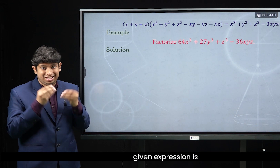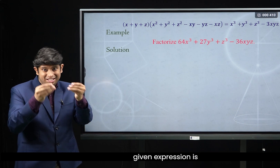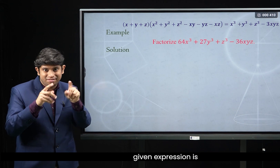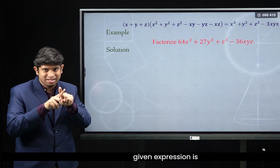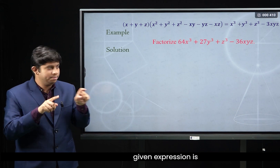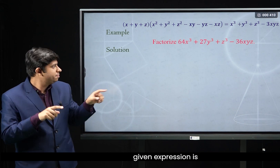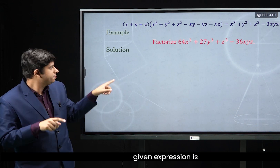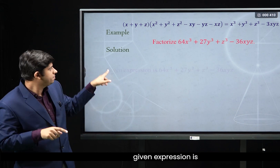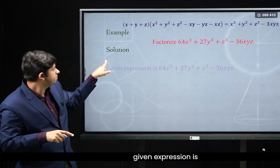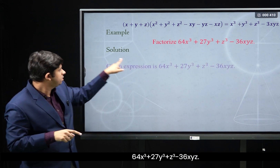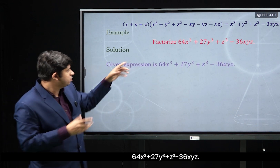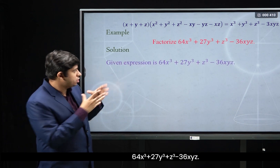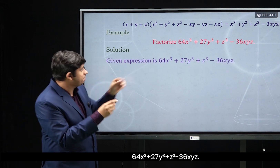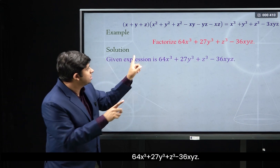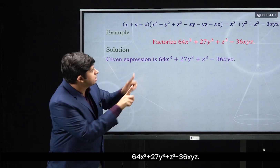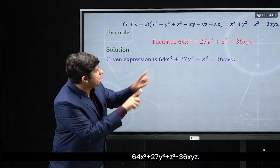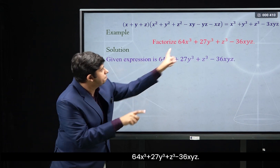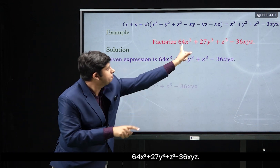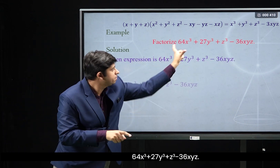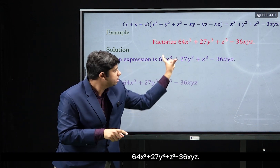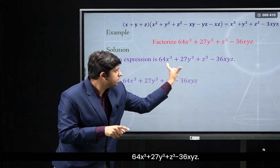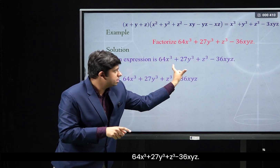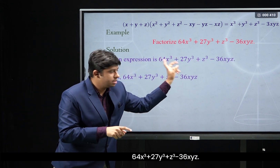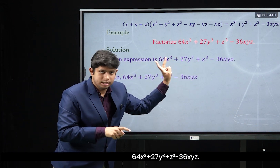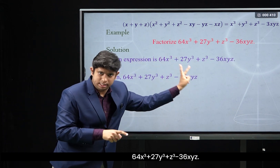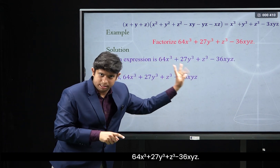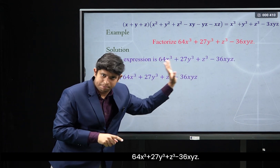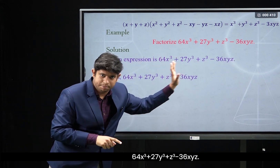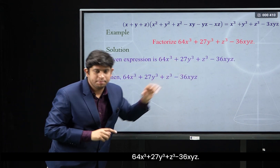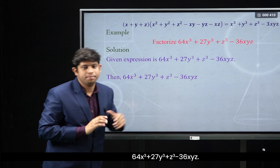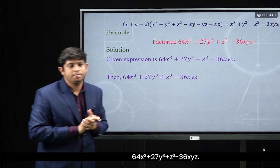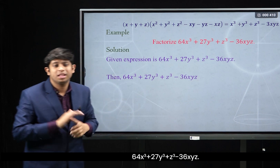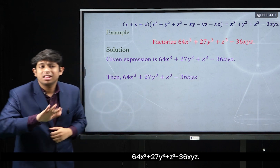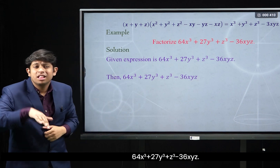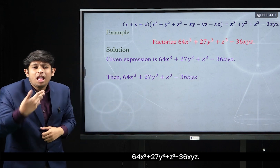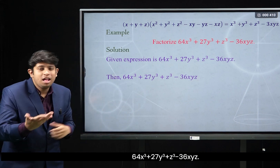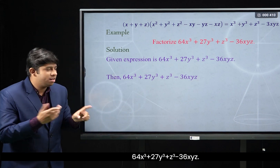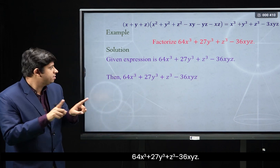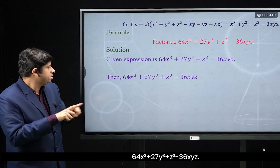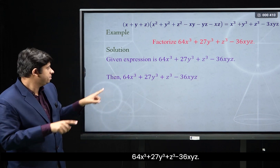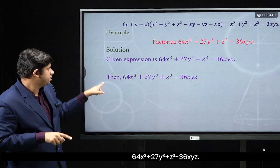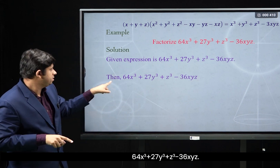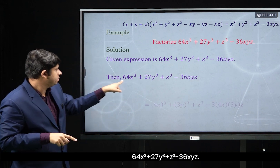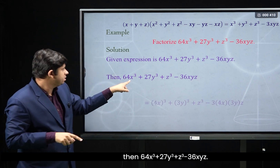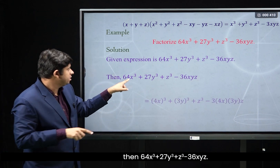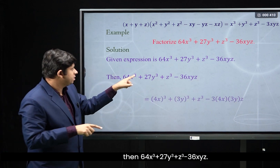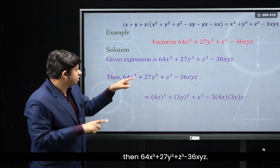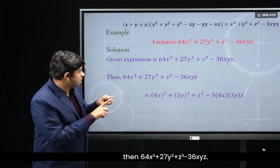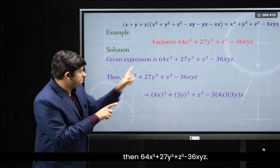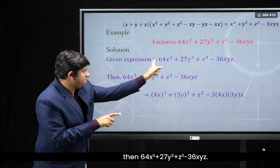given expression is 64x cube plus 27y cube plus z cube minus 36xyz. Then 64x